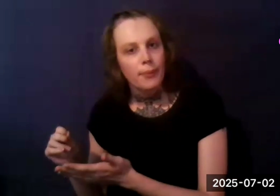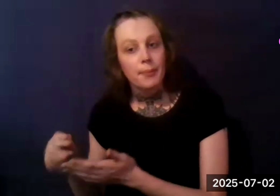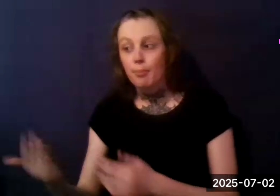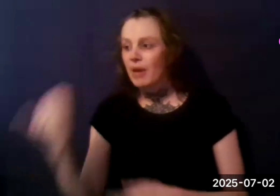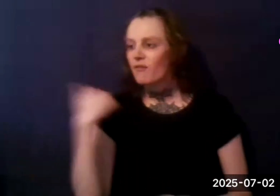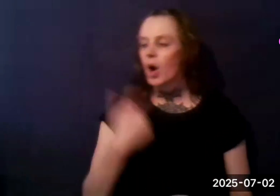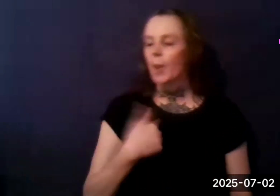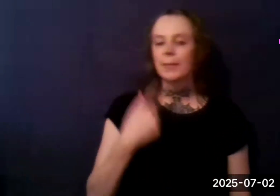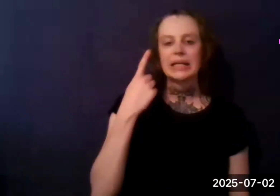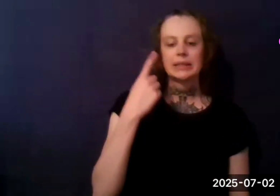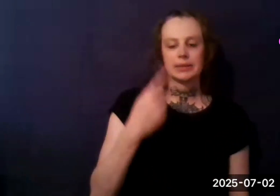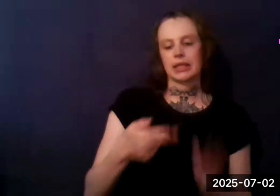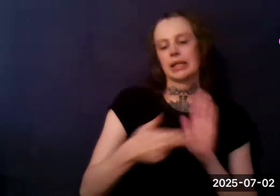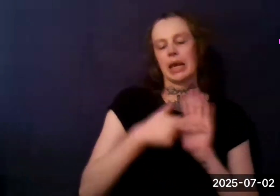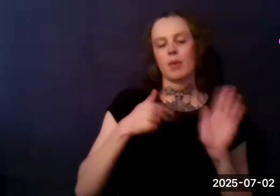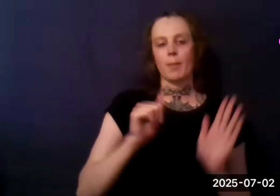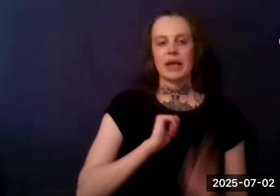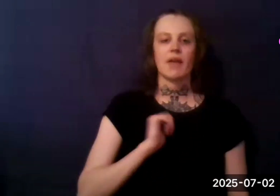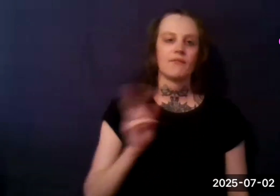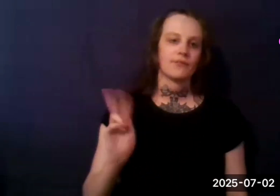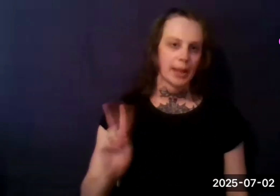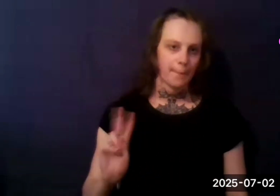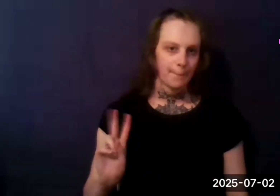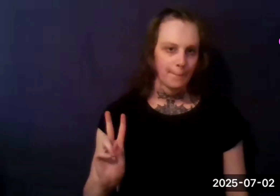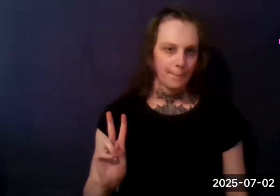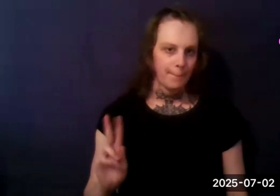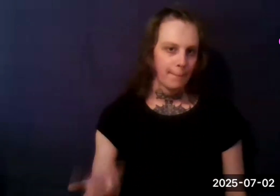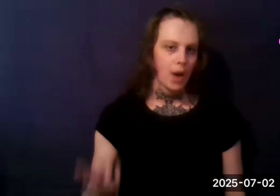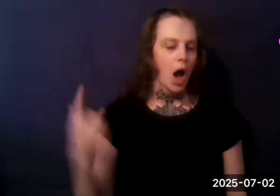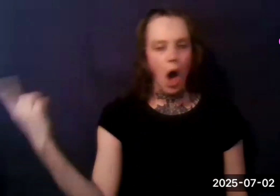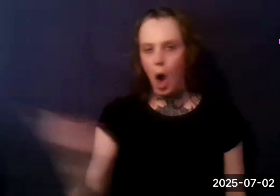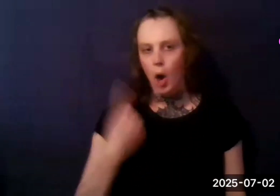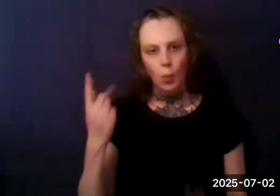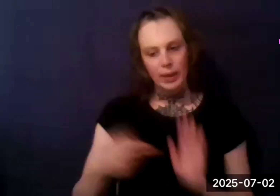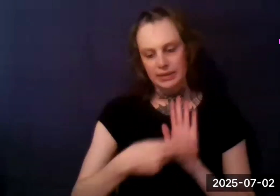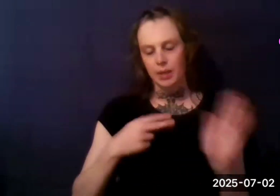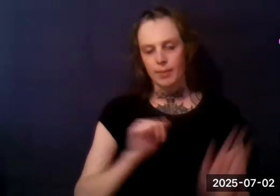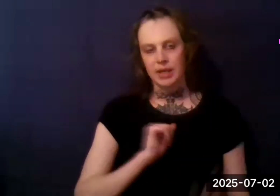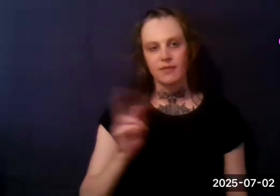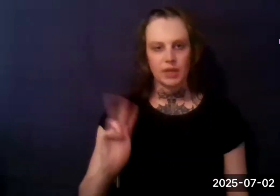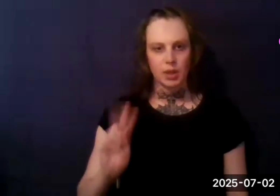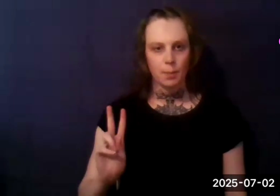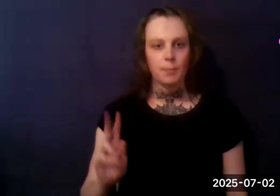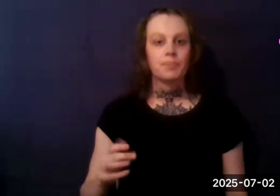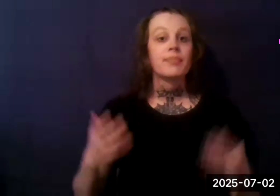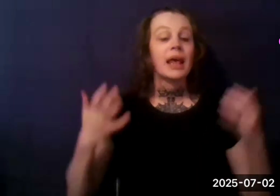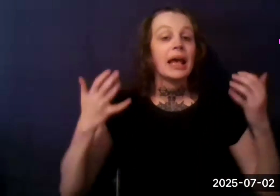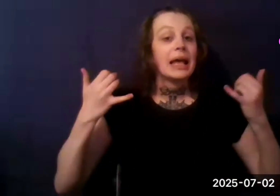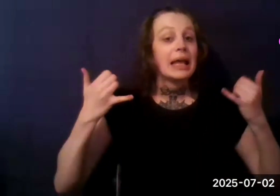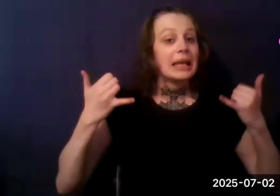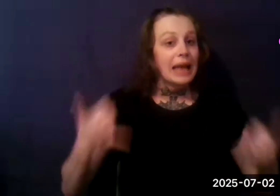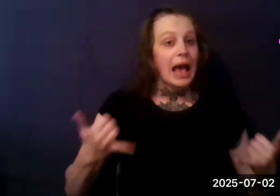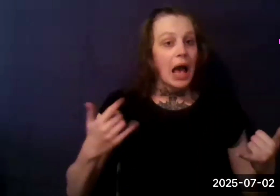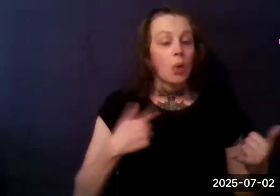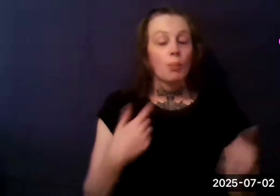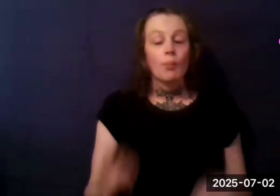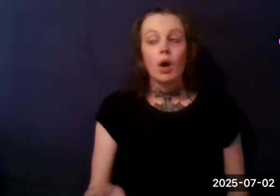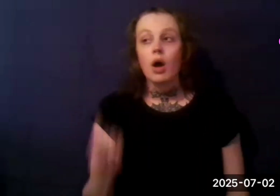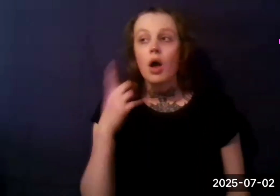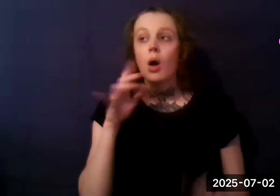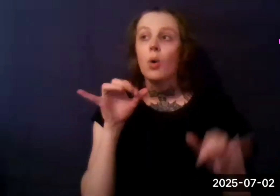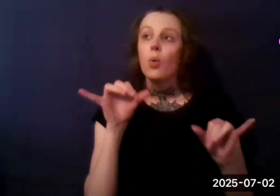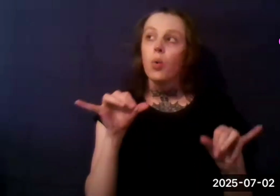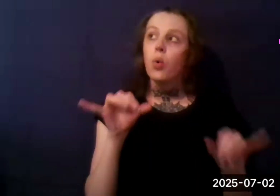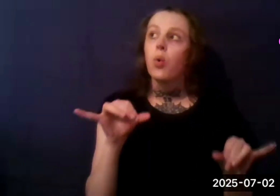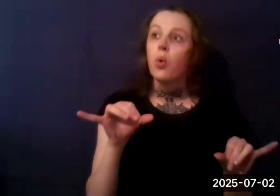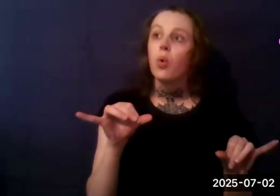everything, especially my relationship with my parents. And now like I'm able to see like, oh my God, like not only did I have a part